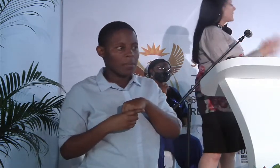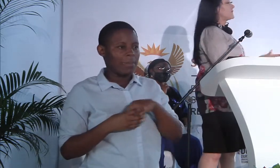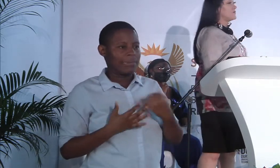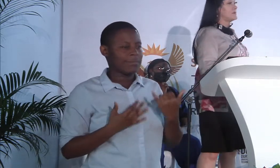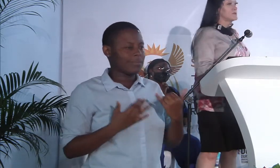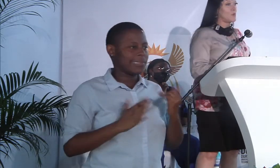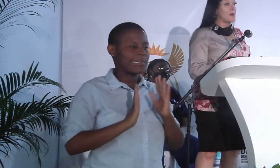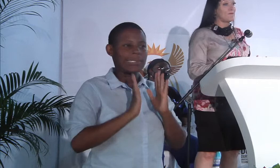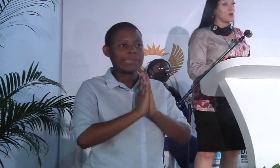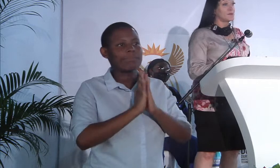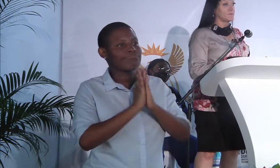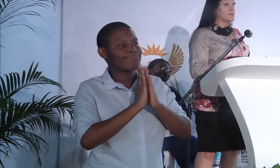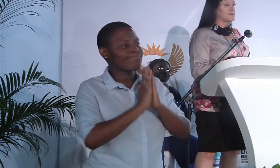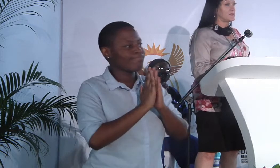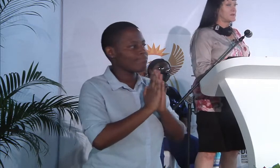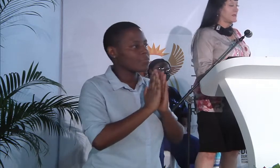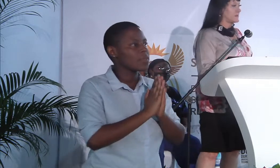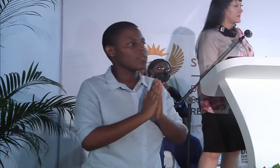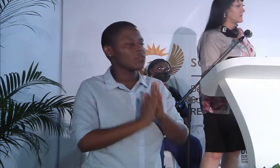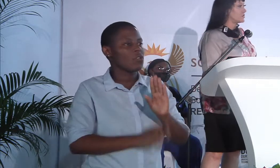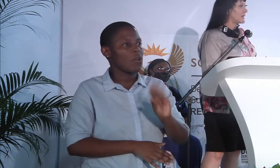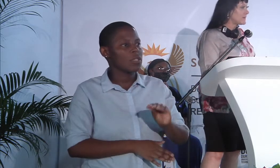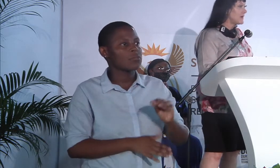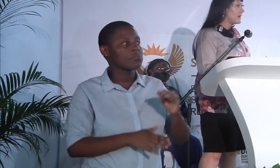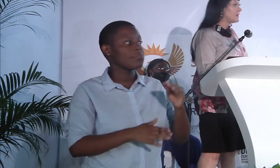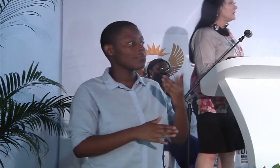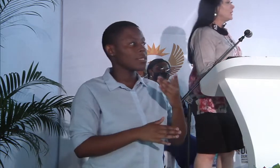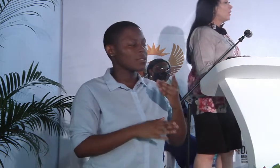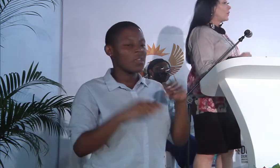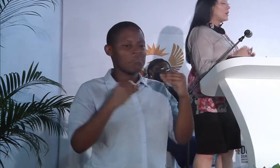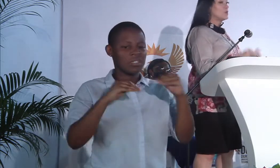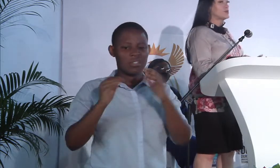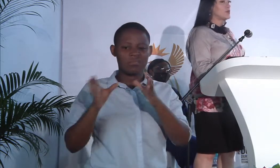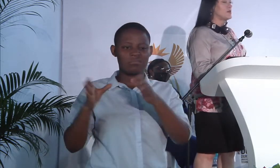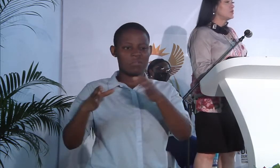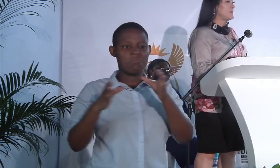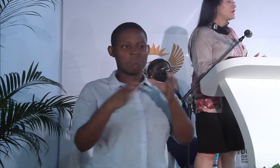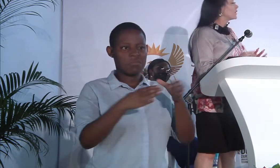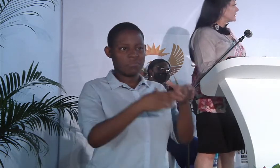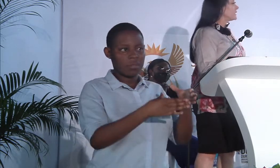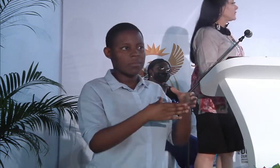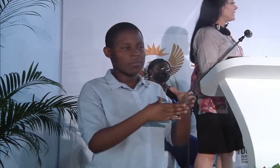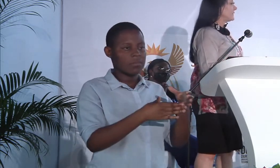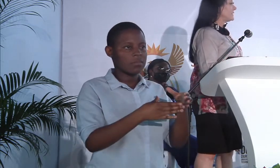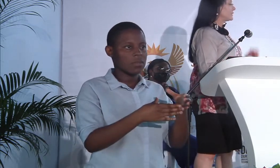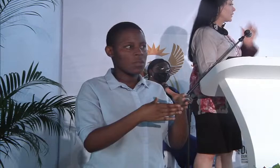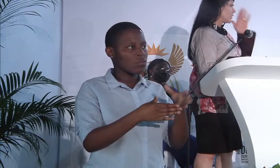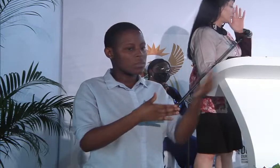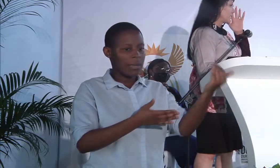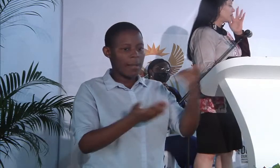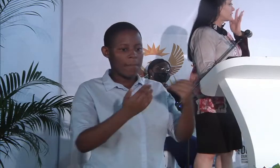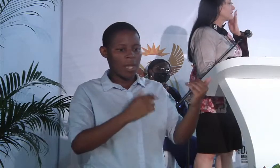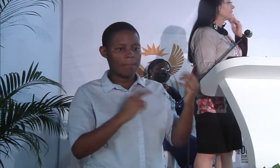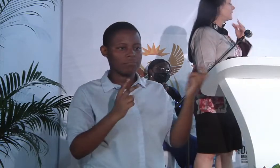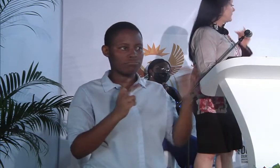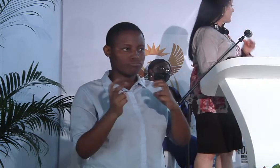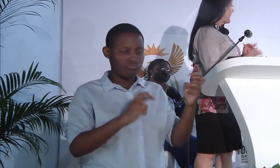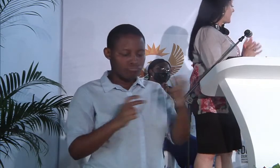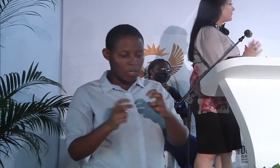that's one of the reasons why I've asked the business sector to come here. We are also going to be continuing these